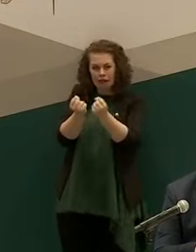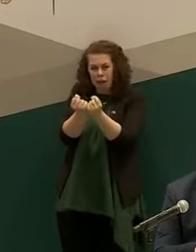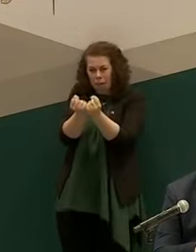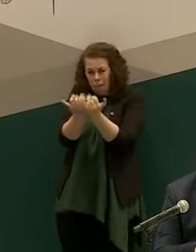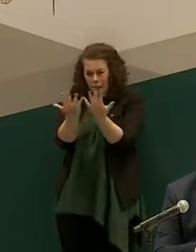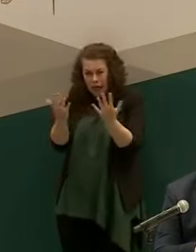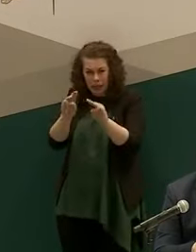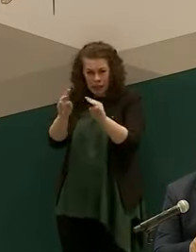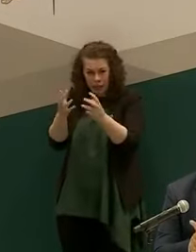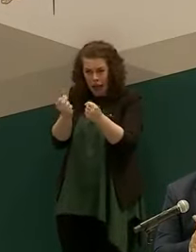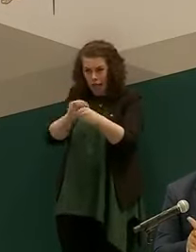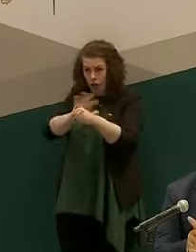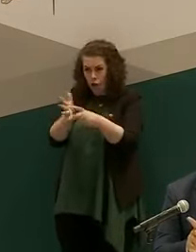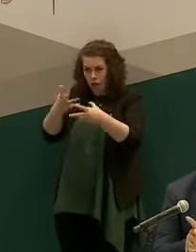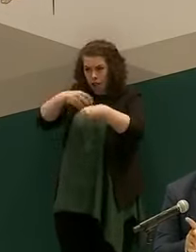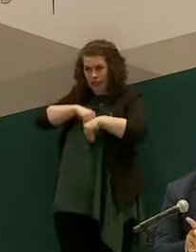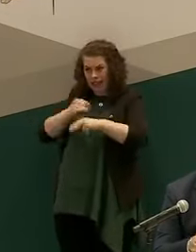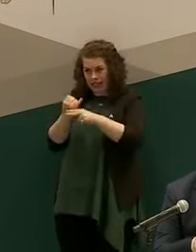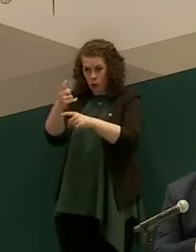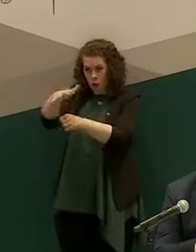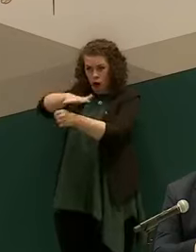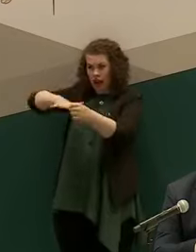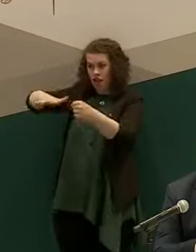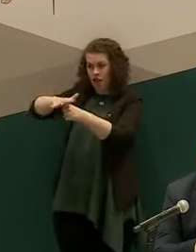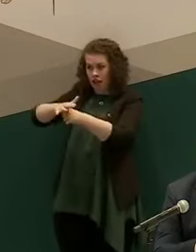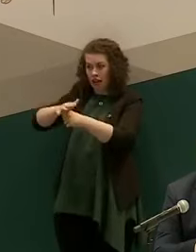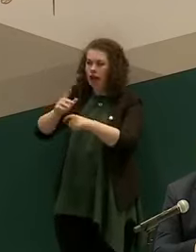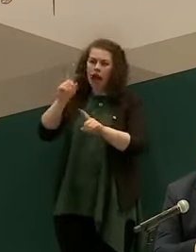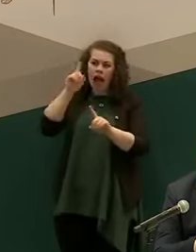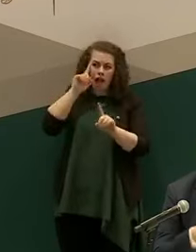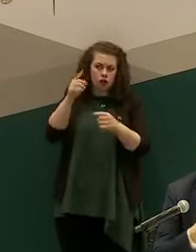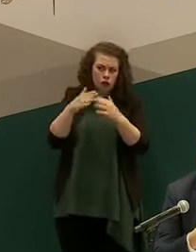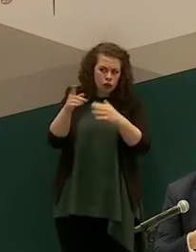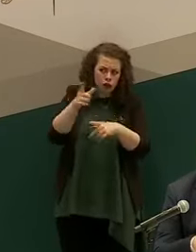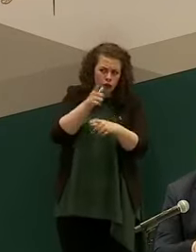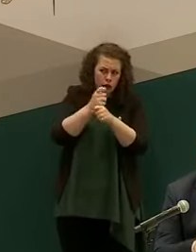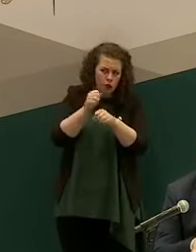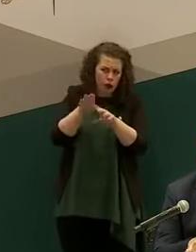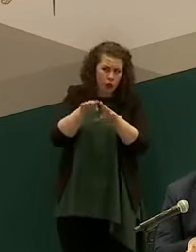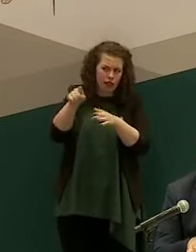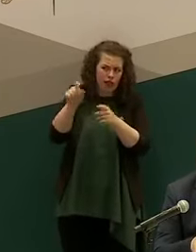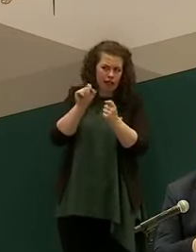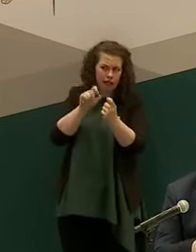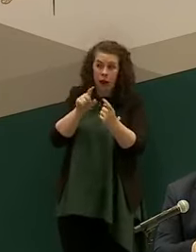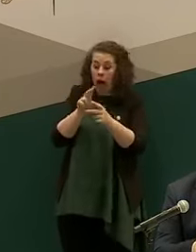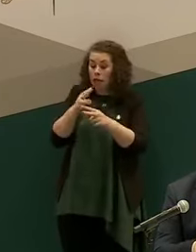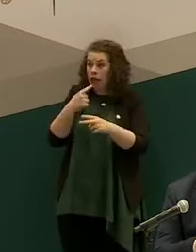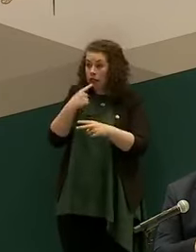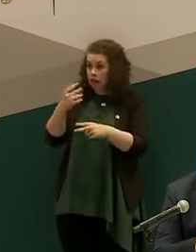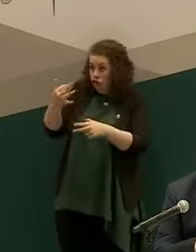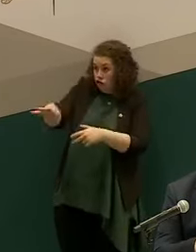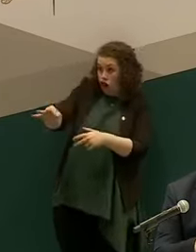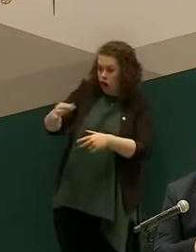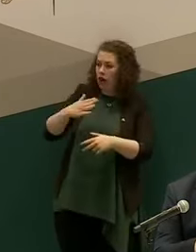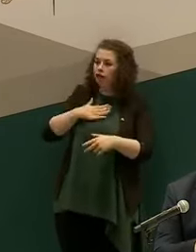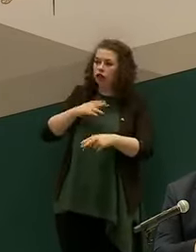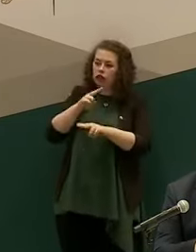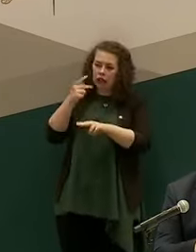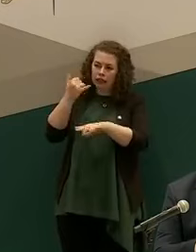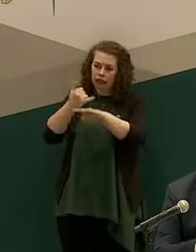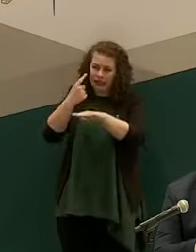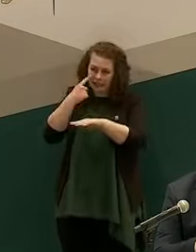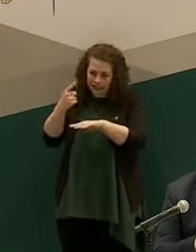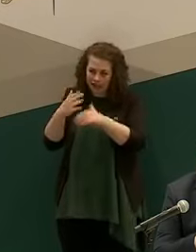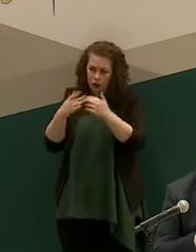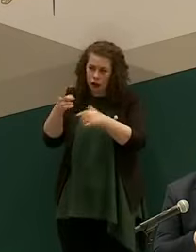would have said, and I haven't seen that particular correspondence that you're referring to there. I haven't seen it personally. I'm not doubting it, but I haven't seen it. So all we would have